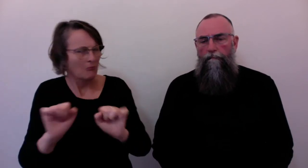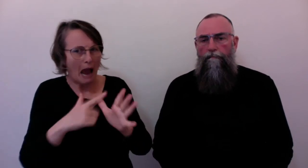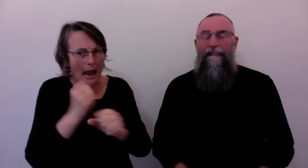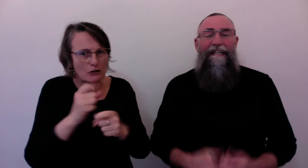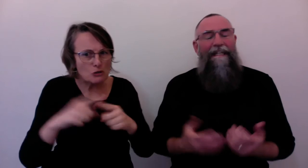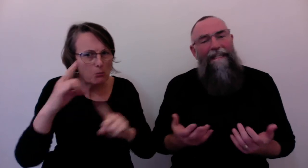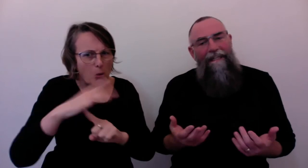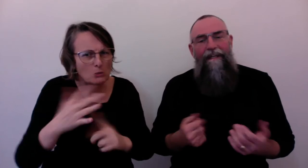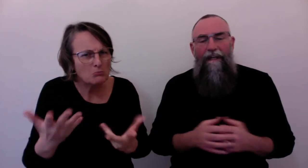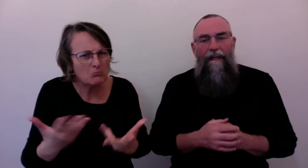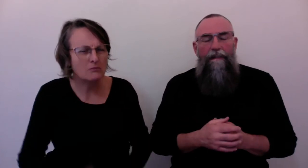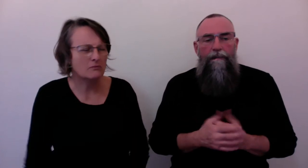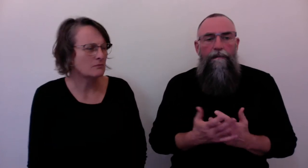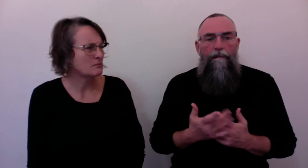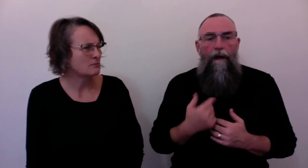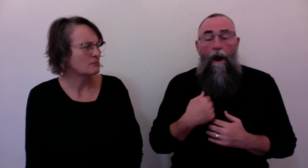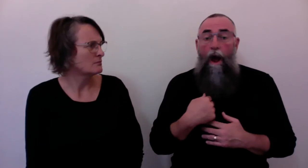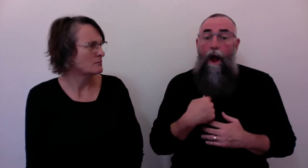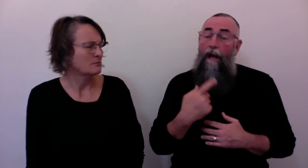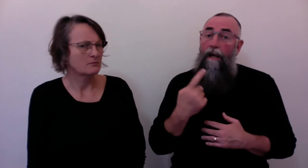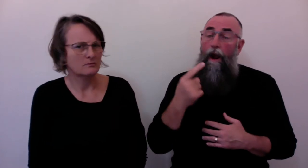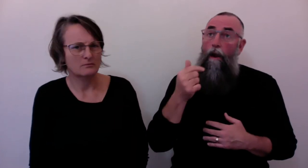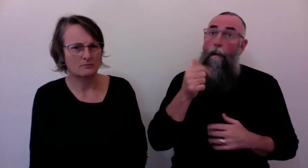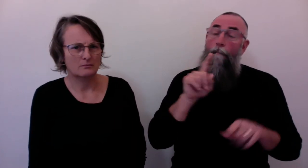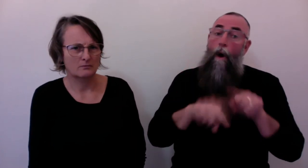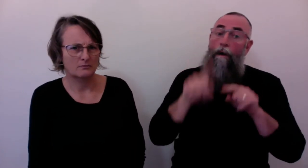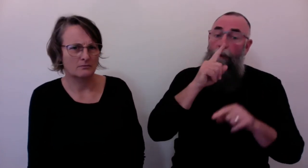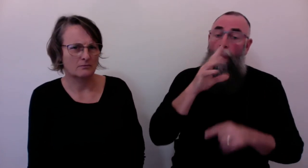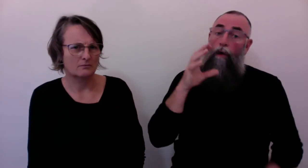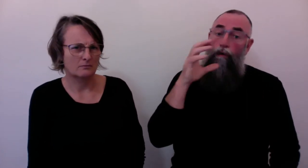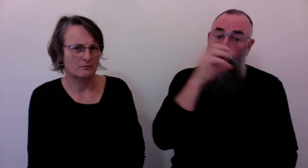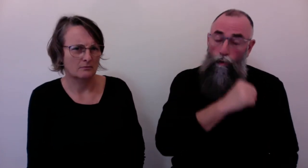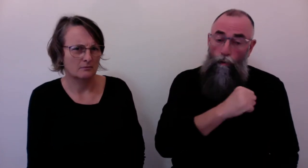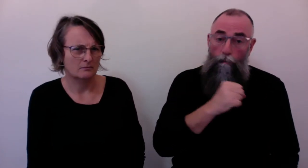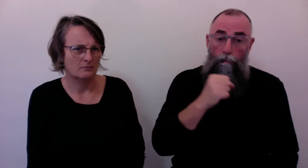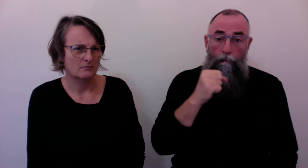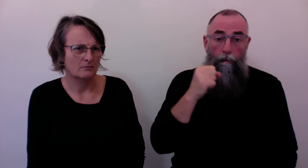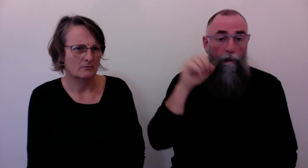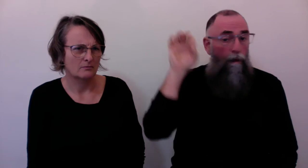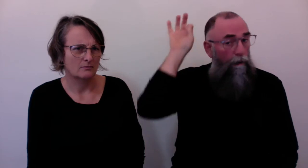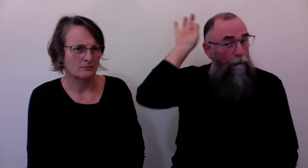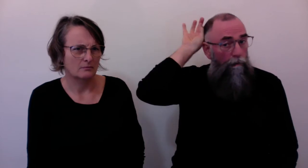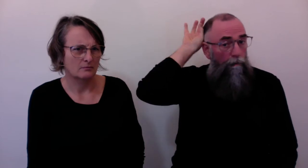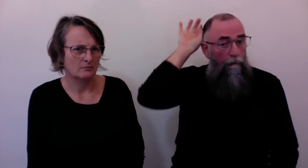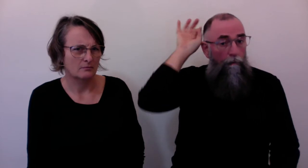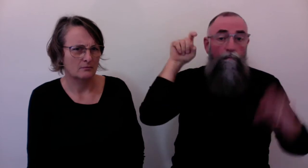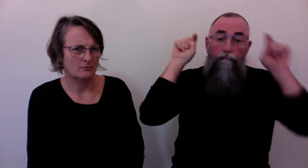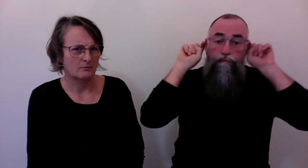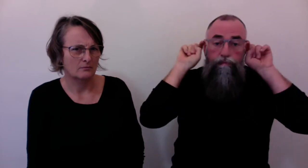See, I know that a lot of people assume that cochlear implant and hearing aids are actually for older people, which